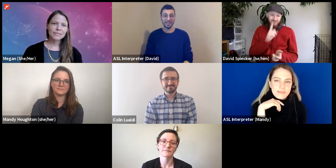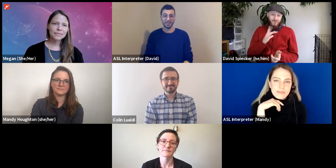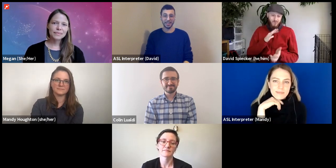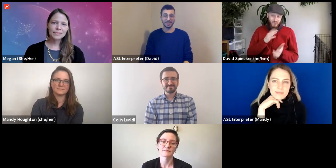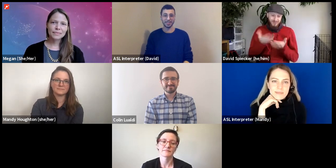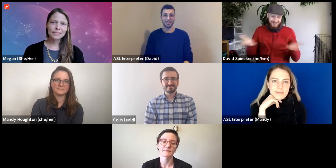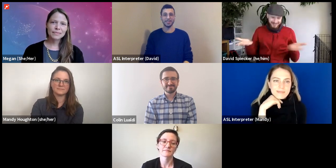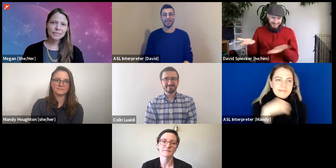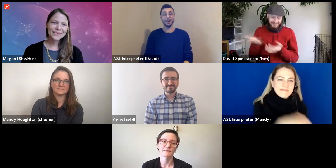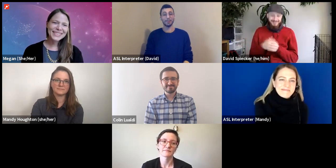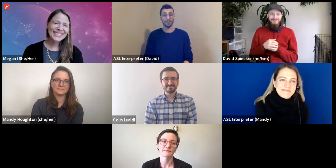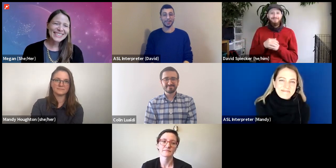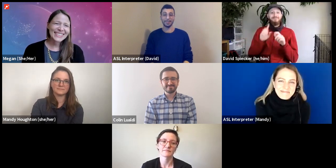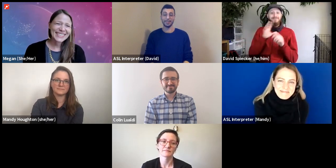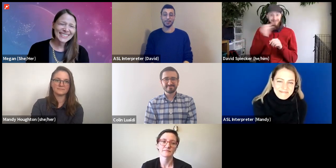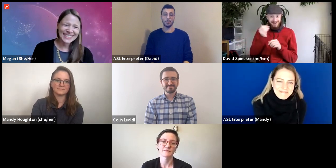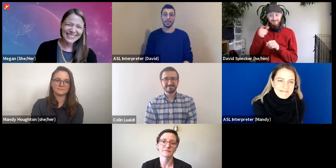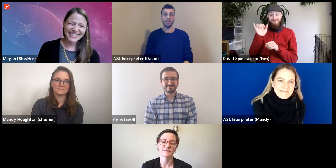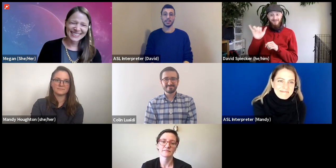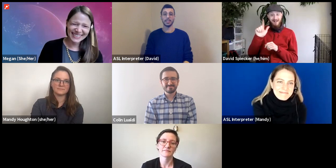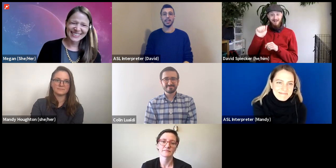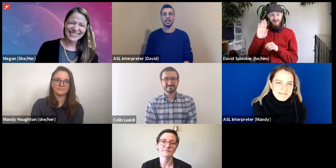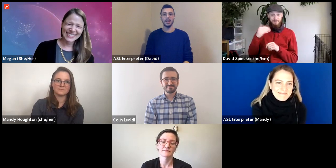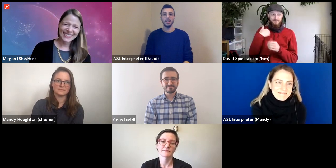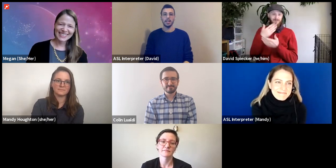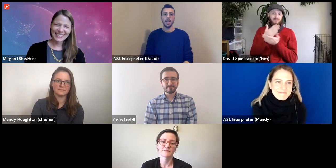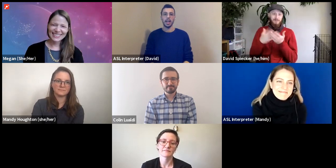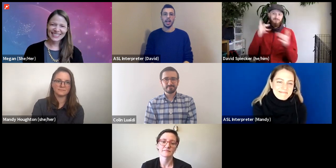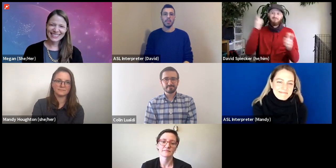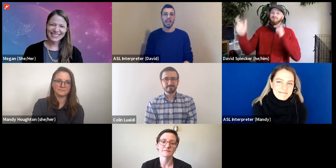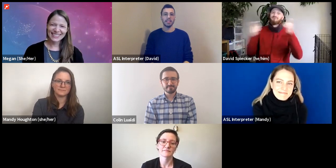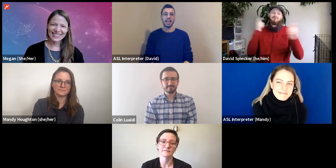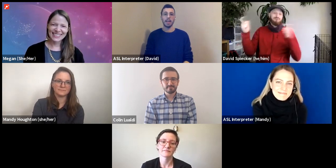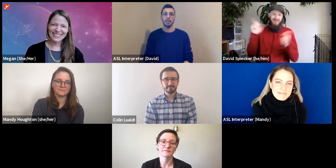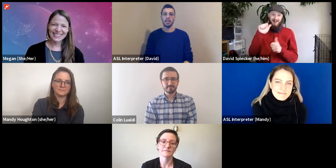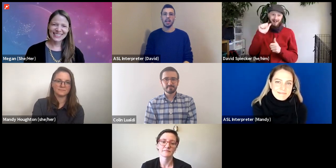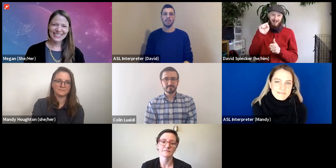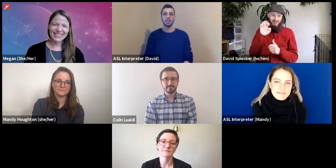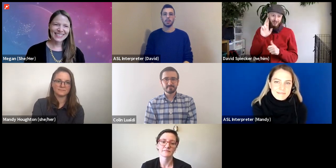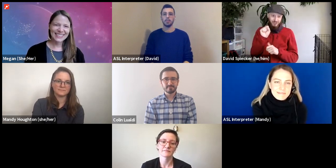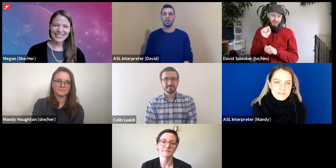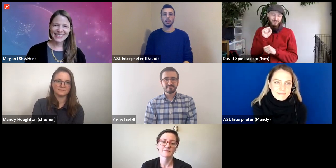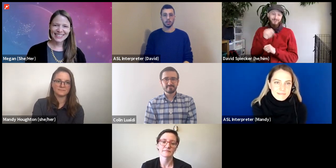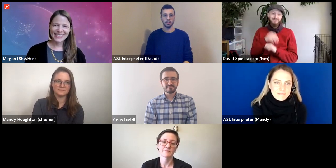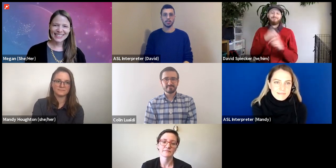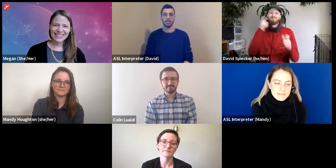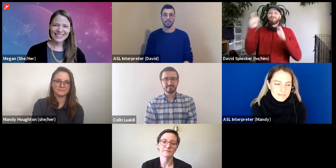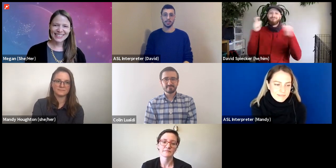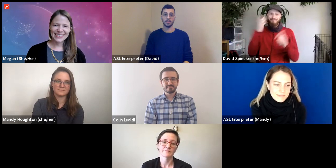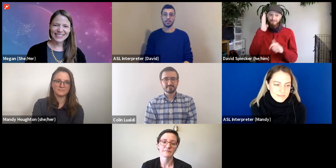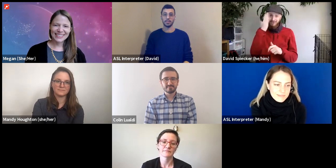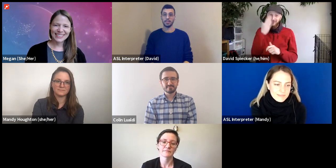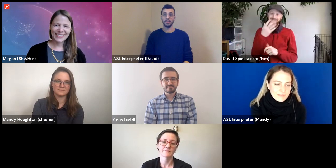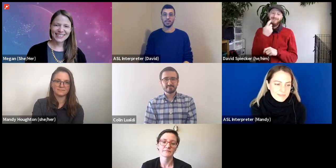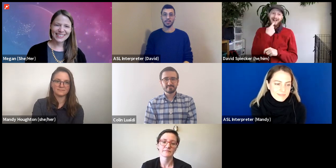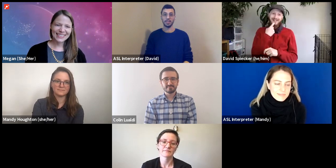who doesn't love lasers? They are really, really cool things. And that lab, they have some of the largest